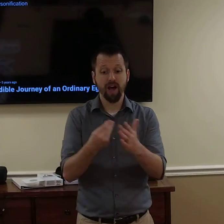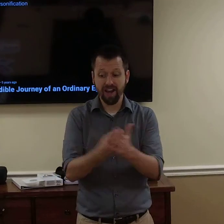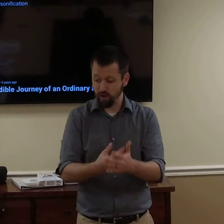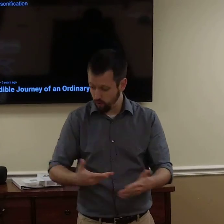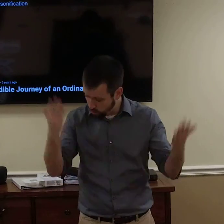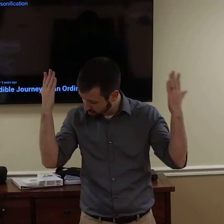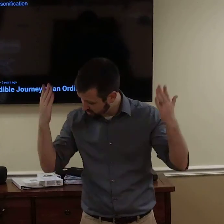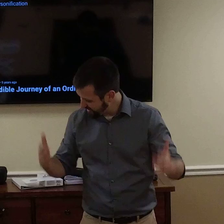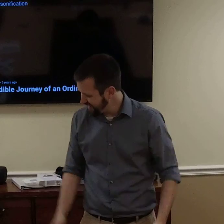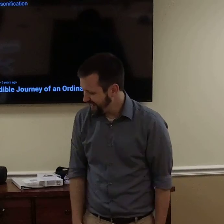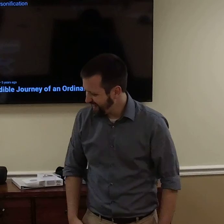Money.